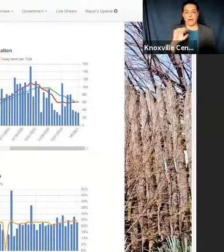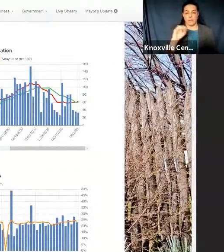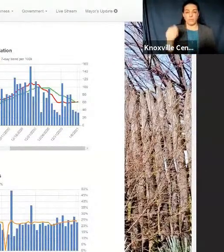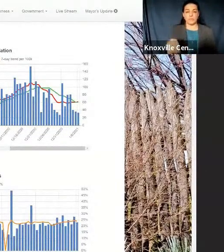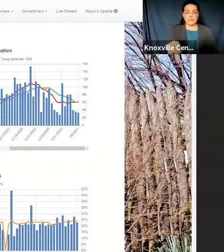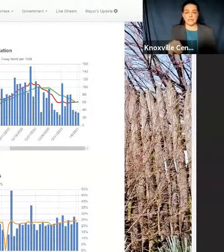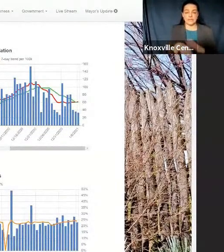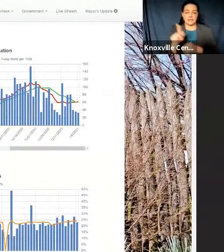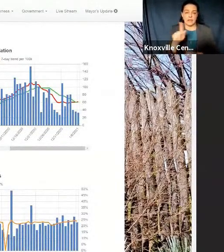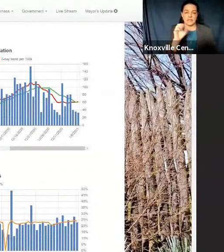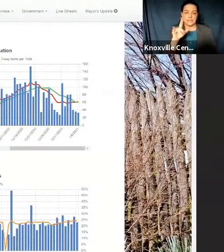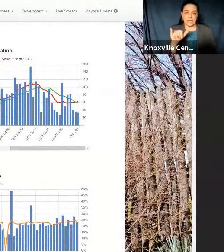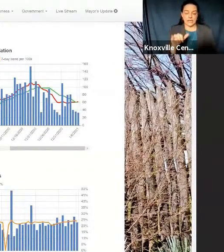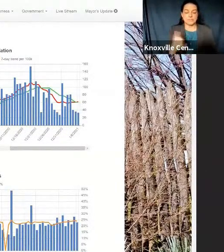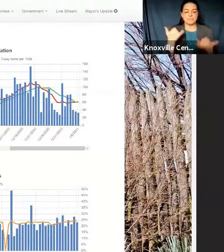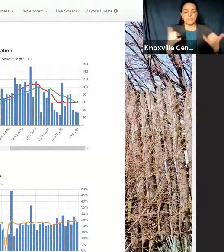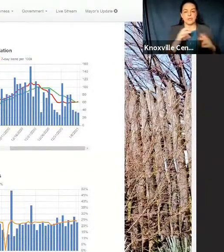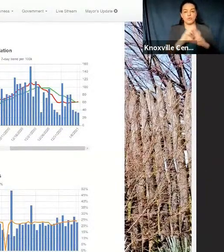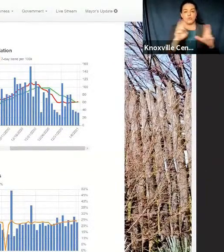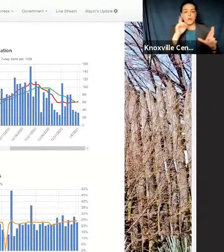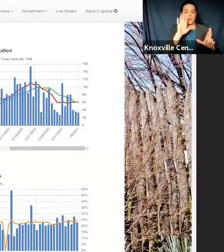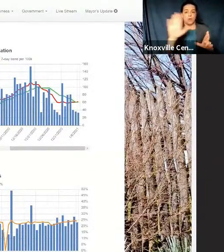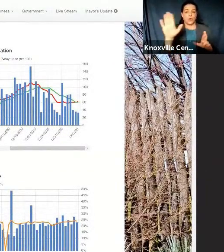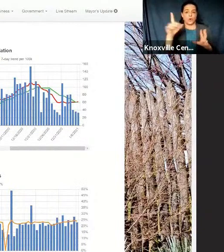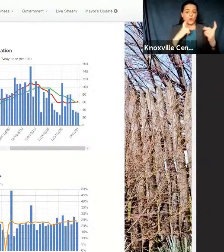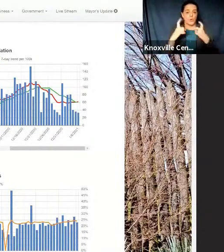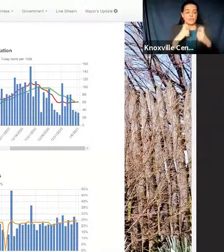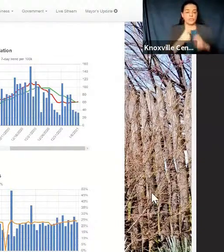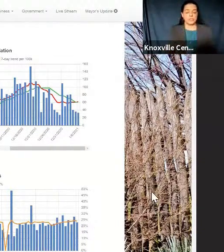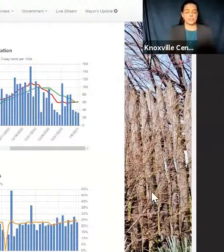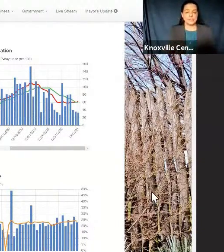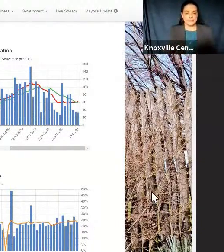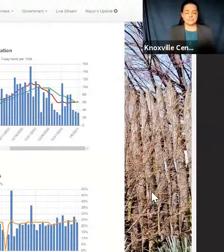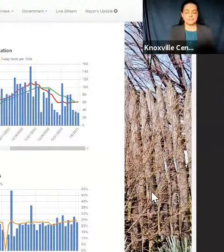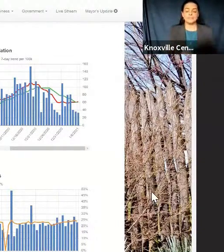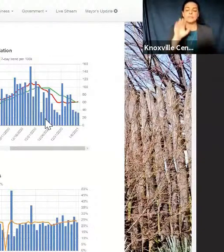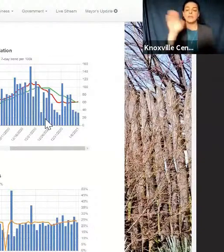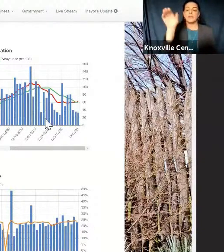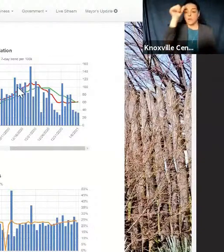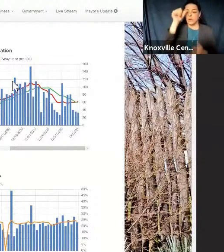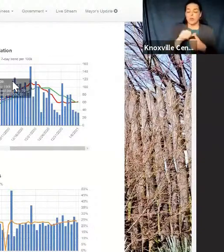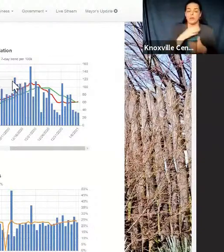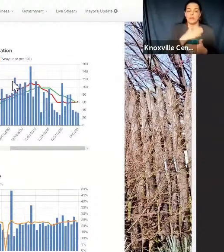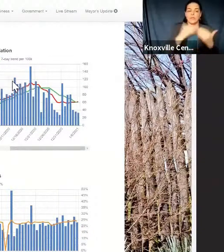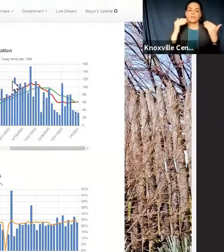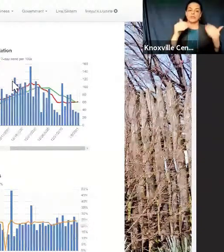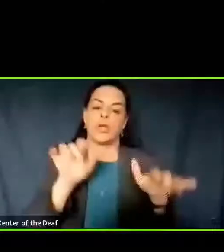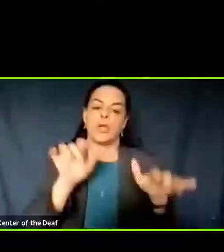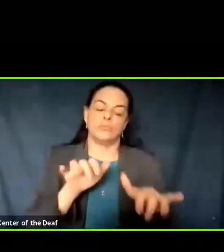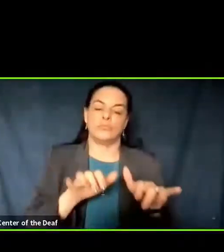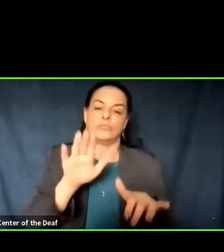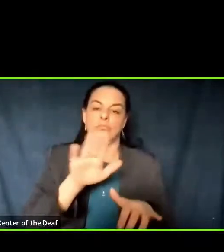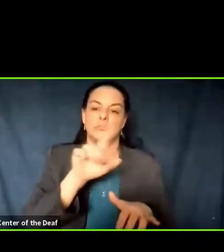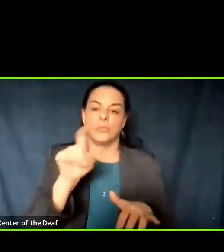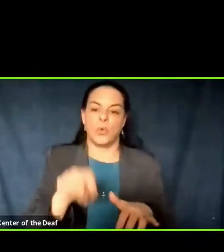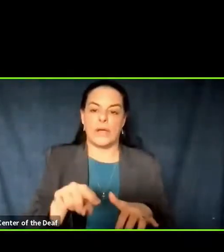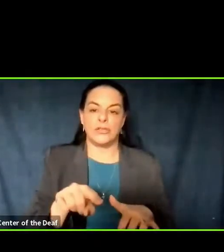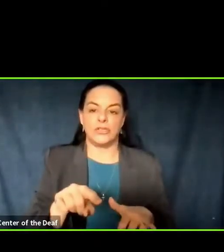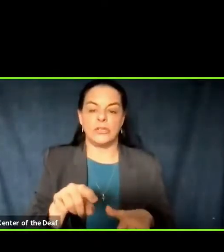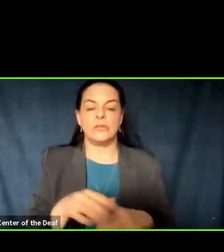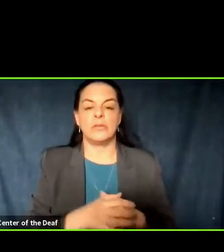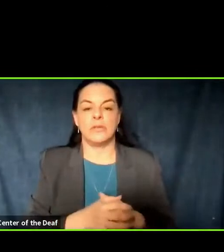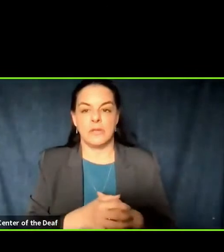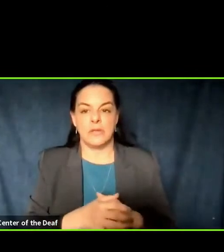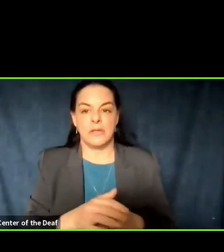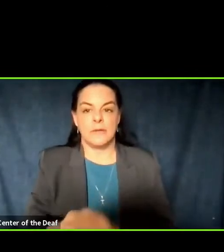24.05%. I'll now open it up for questions. All right, as a reminder, please go ahead and submit your questions into the chat feature.